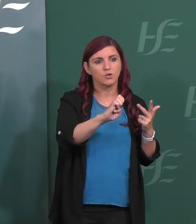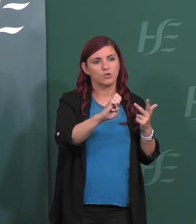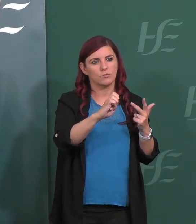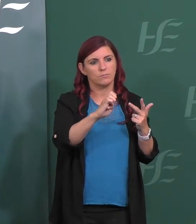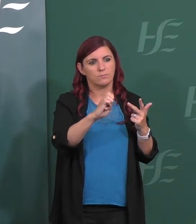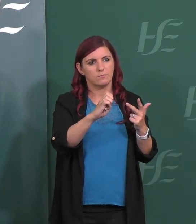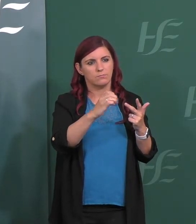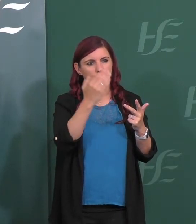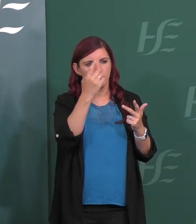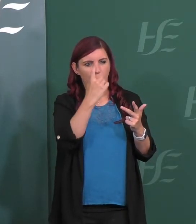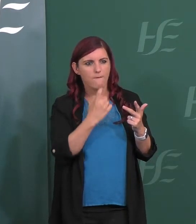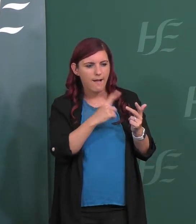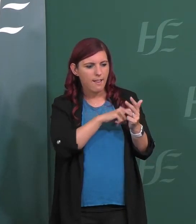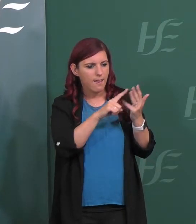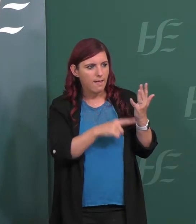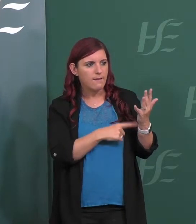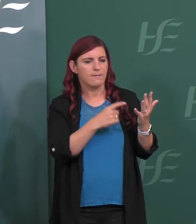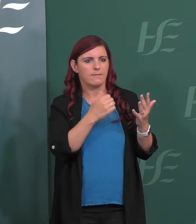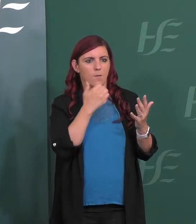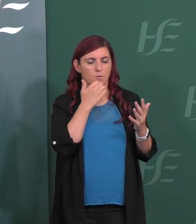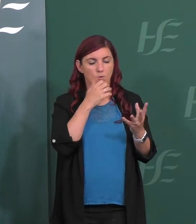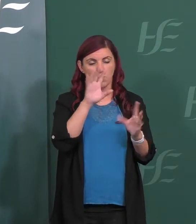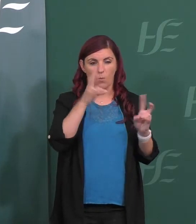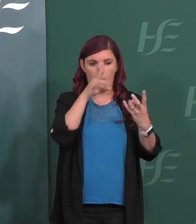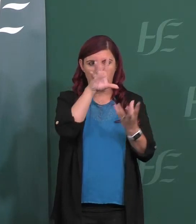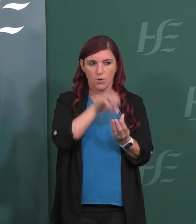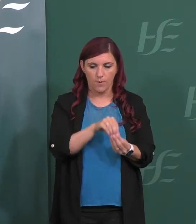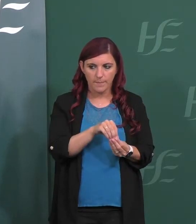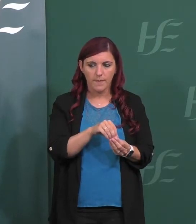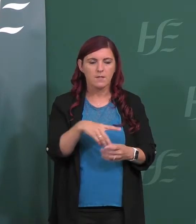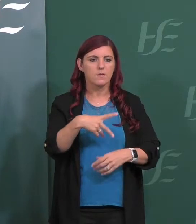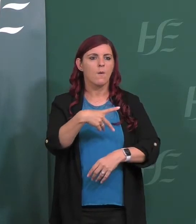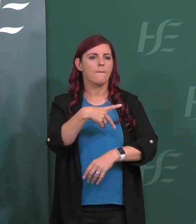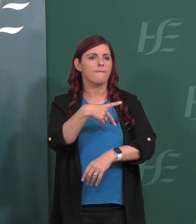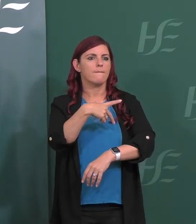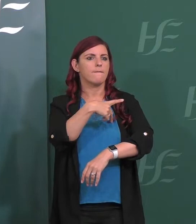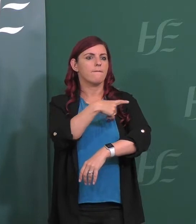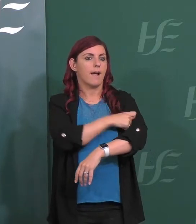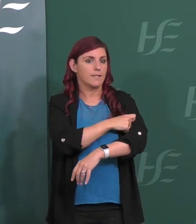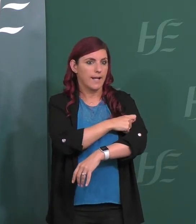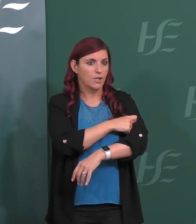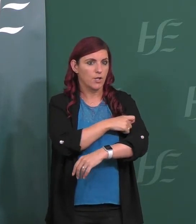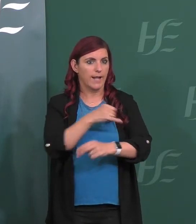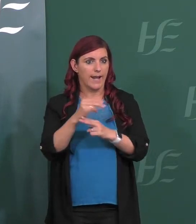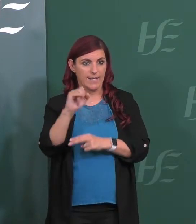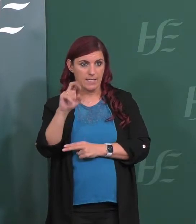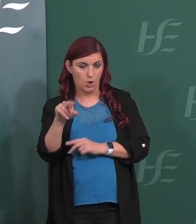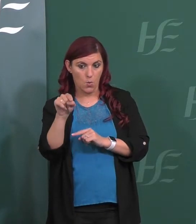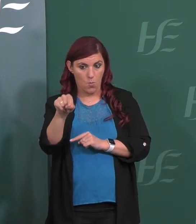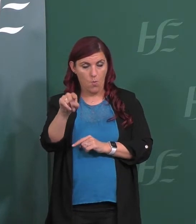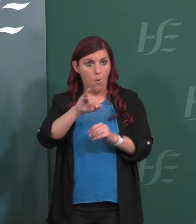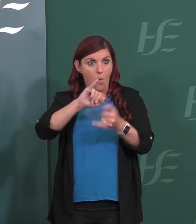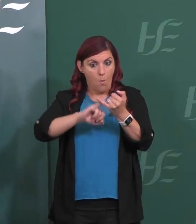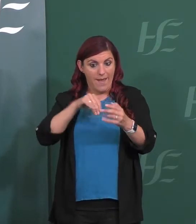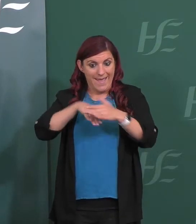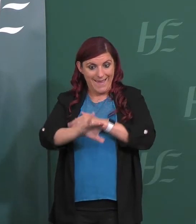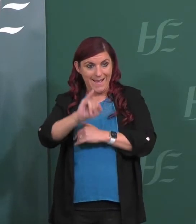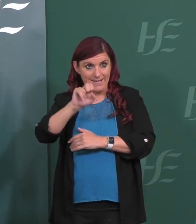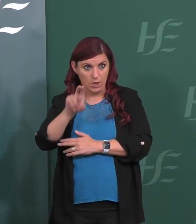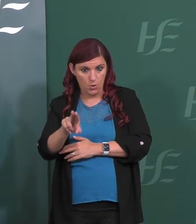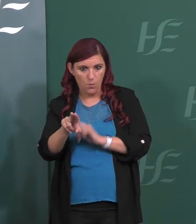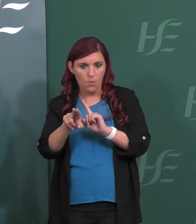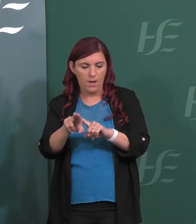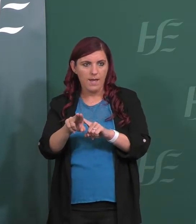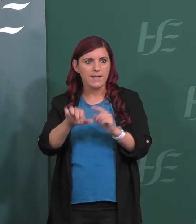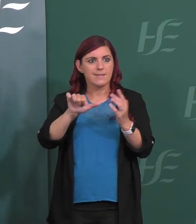vaccination status. So just give you a very quick summary. The vaccination status in ICU, 62% of ICU cases